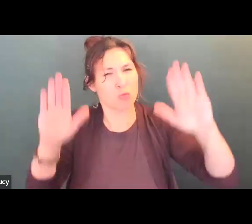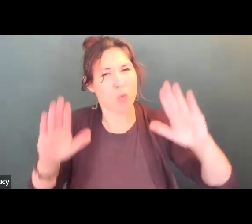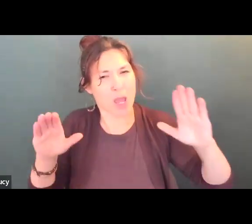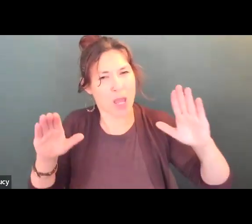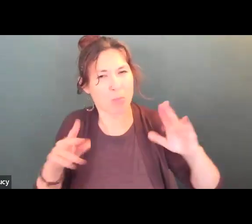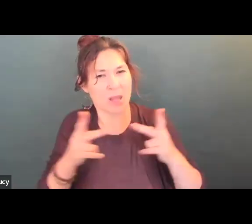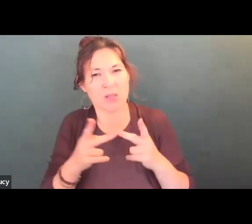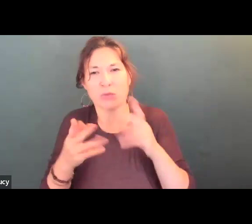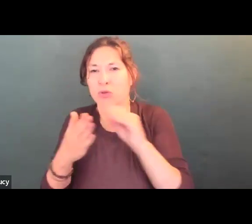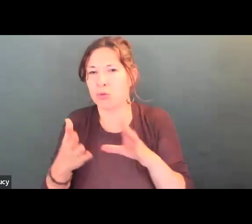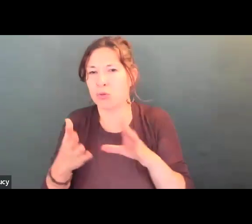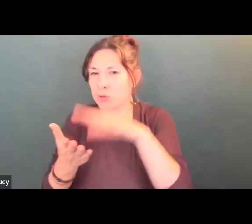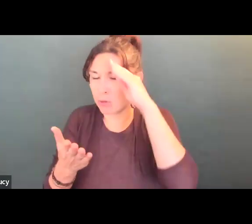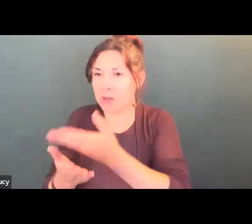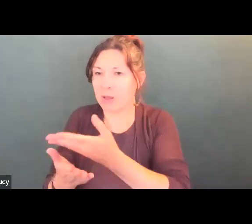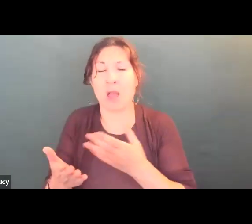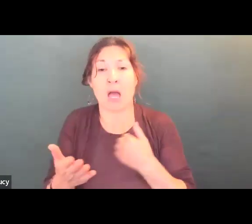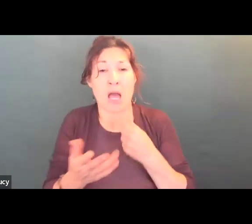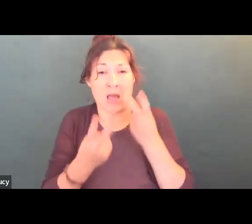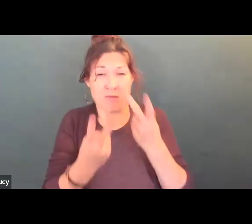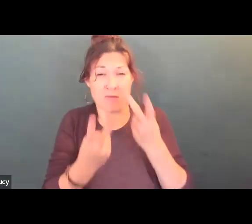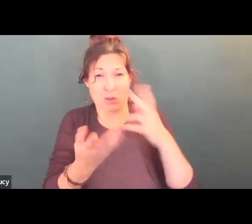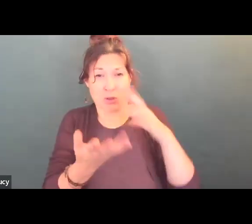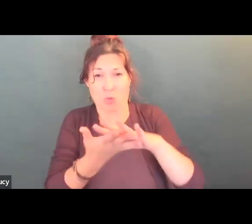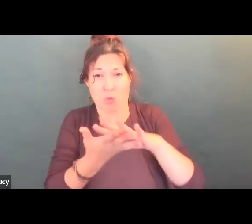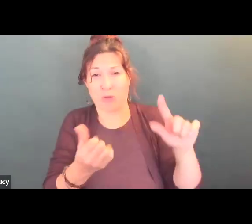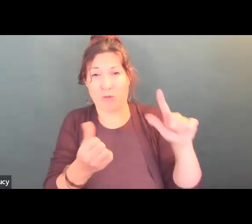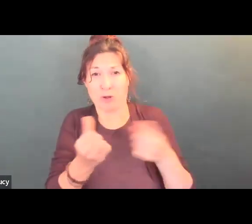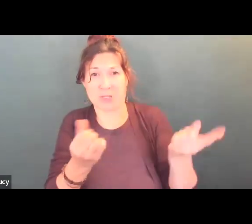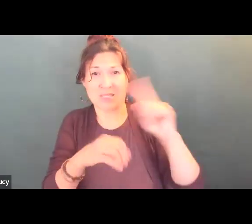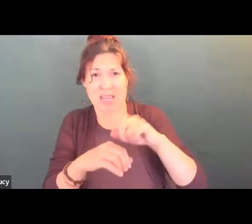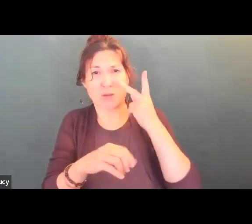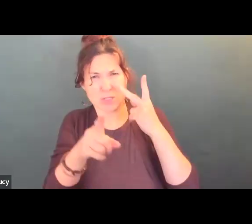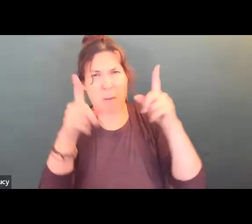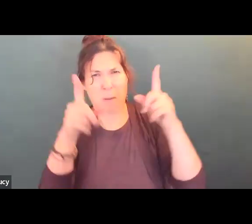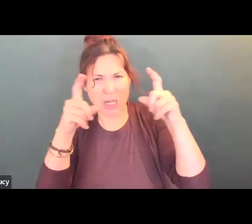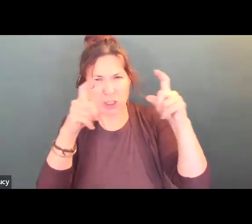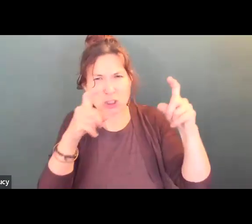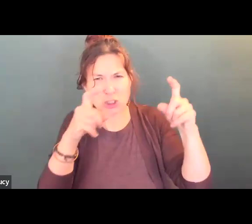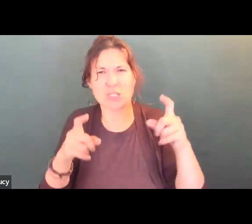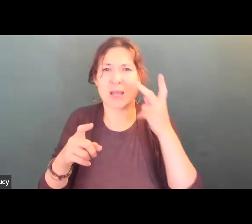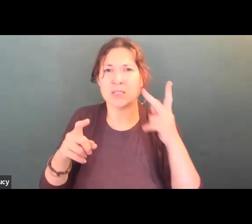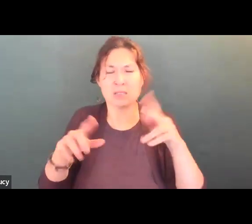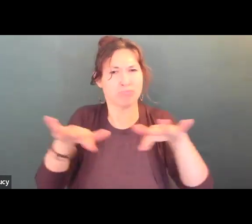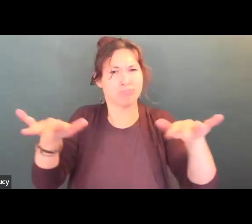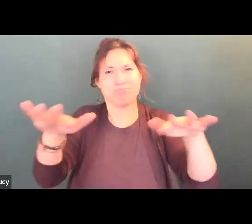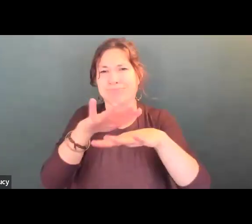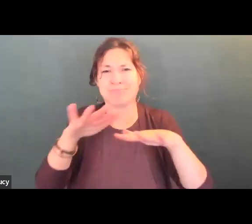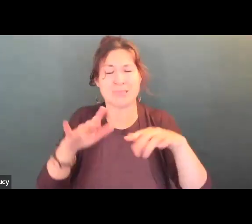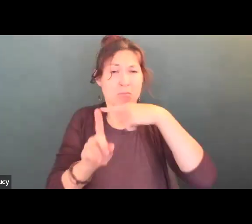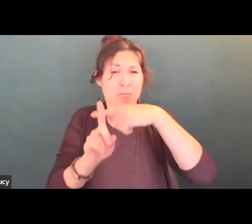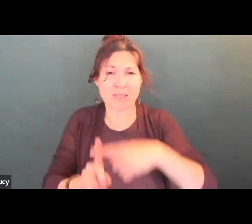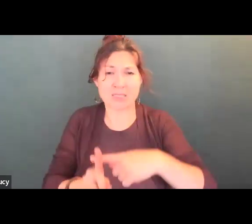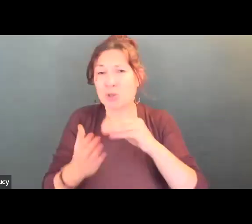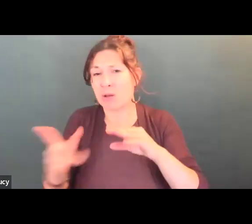mentioned, I visited the school on the first day, and you can see that in the picture, and there was just a lot of positive energy. The students